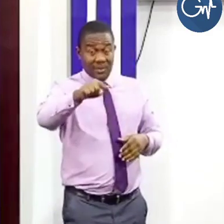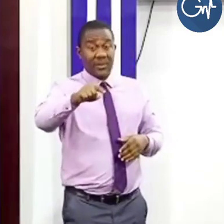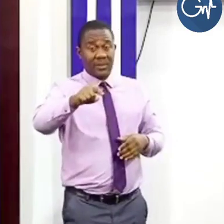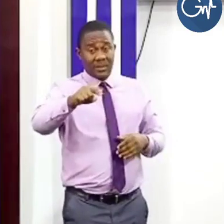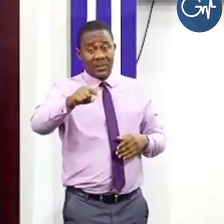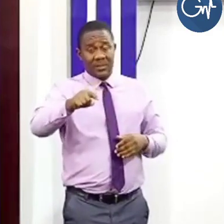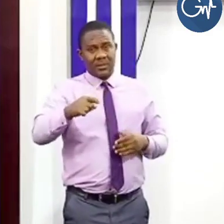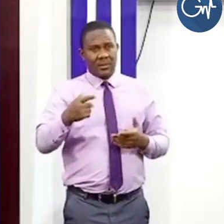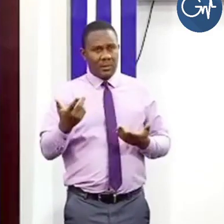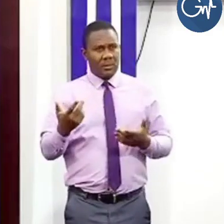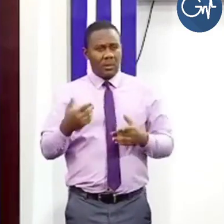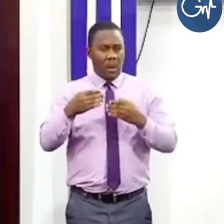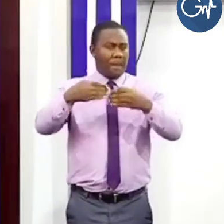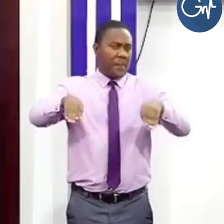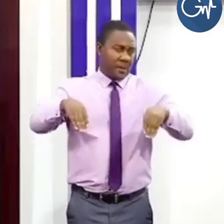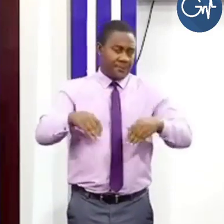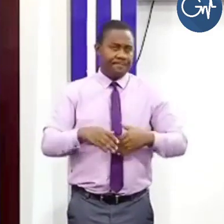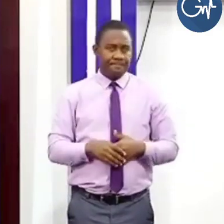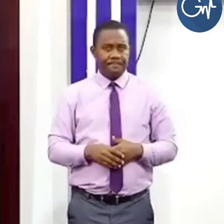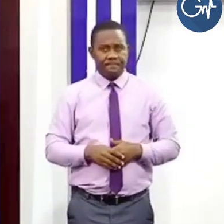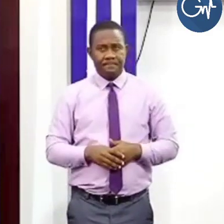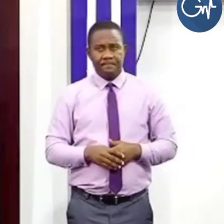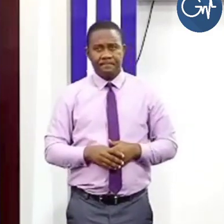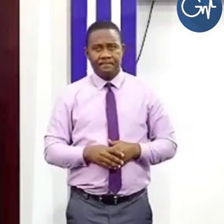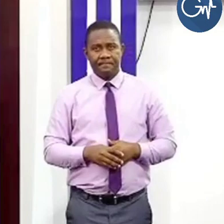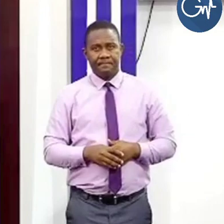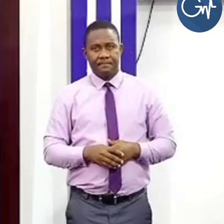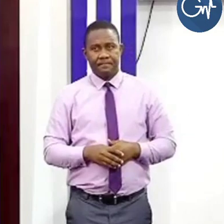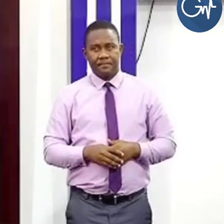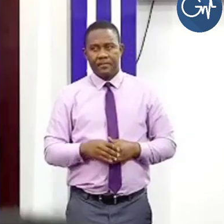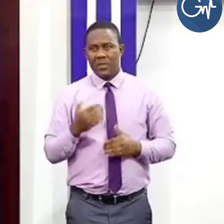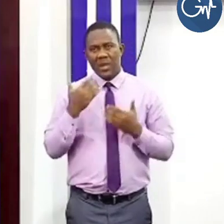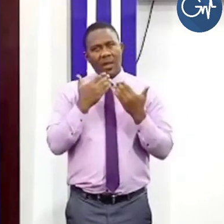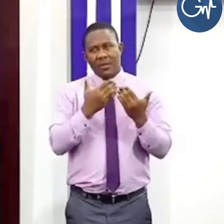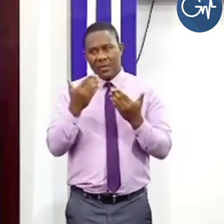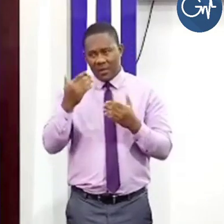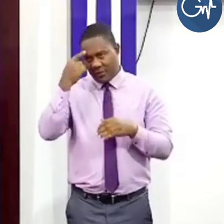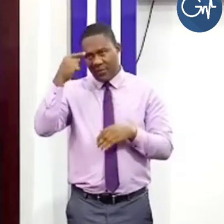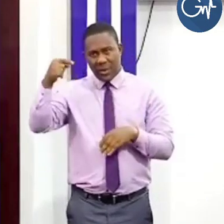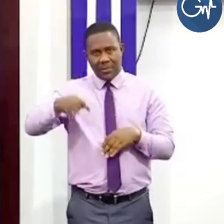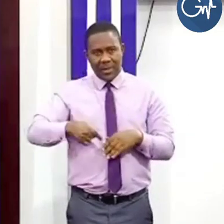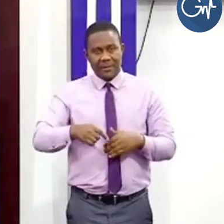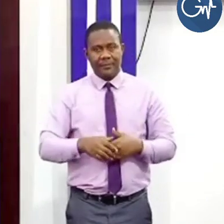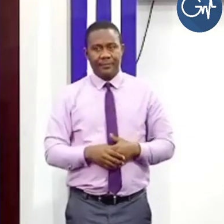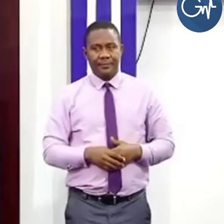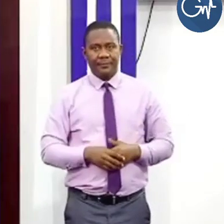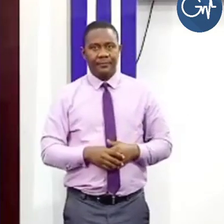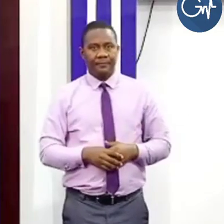the areas where restrictions have been imposed. We're grateful for your time. Thank you for being with us.